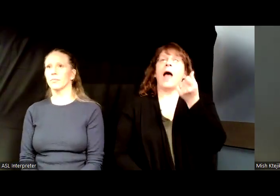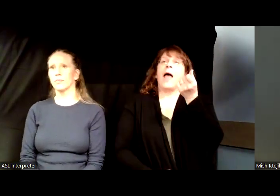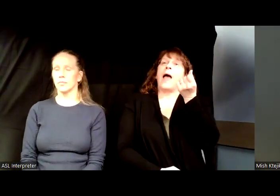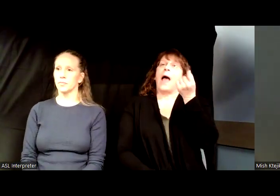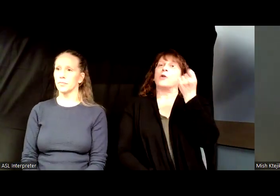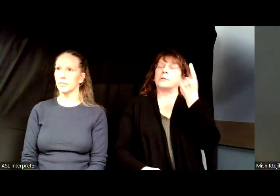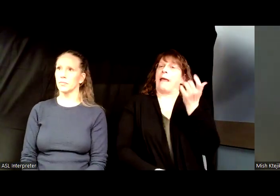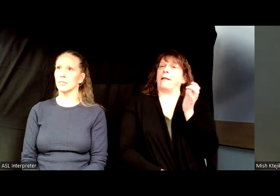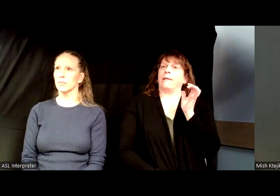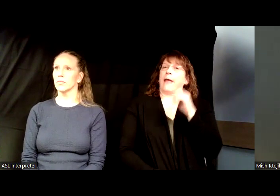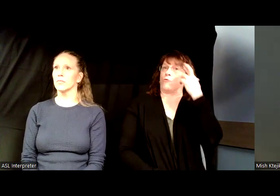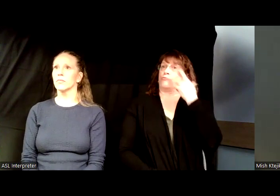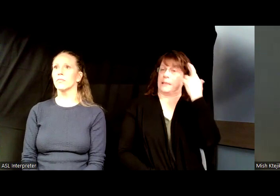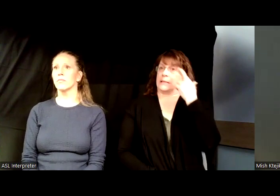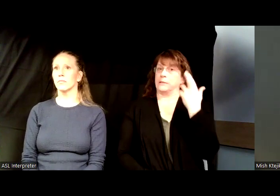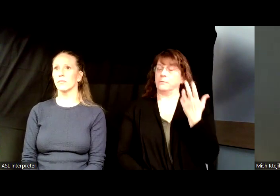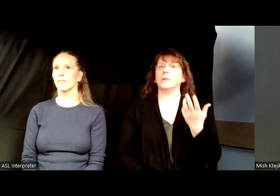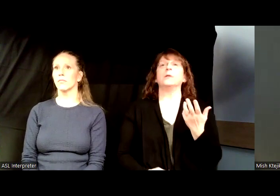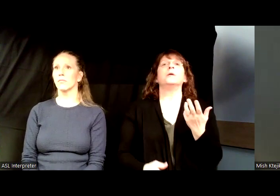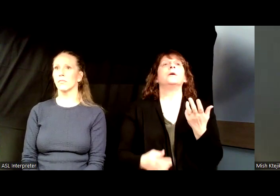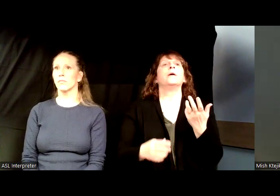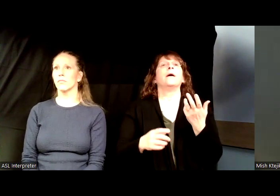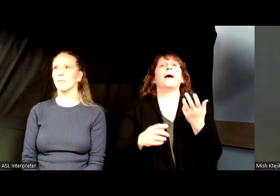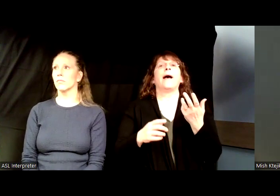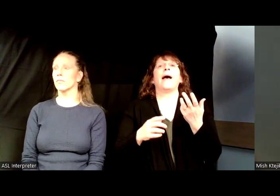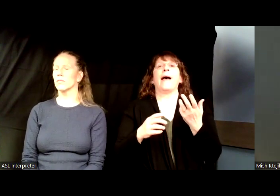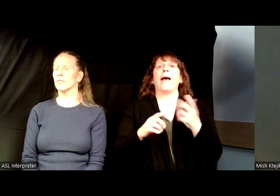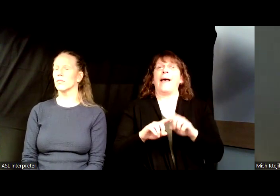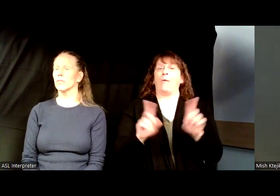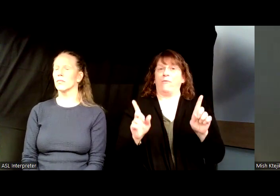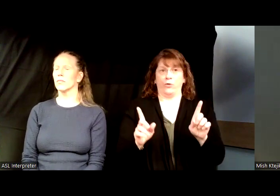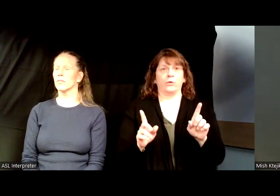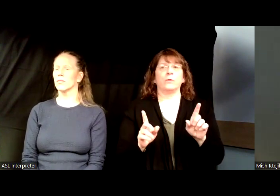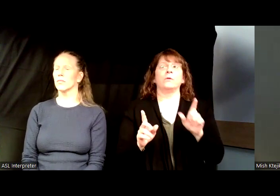This is Tammy. So I understand the reason.